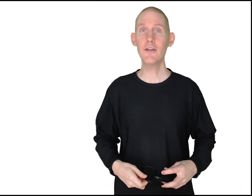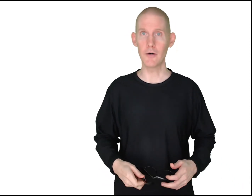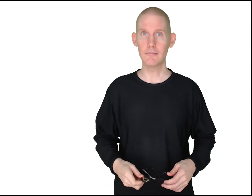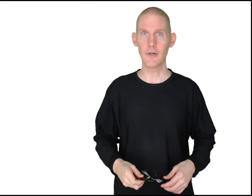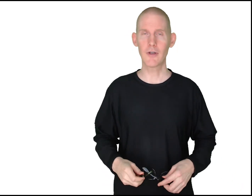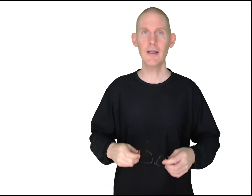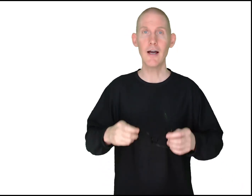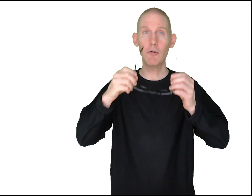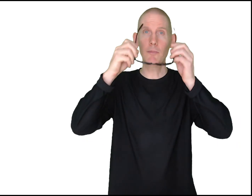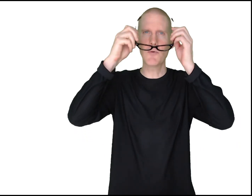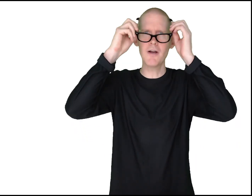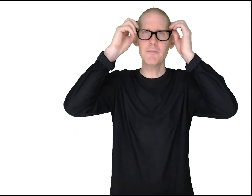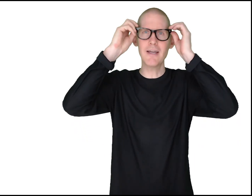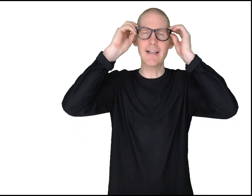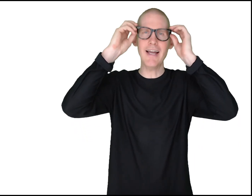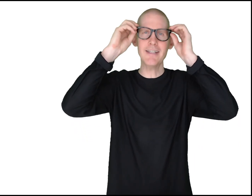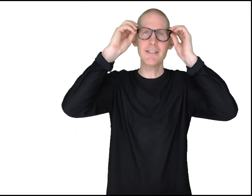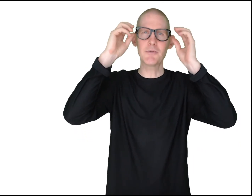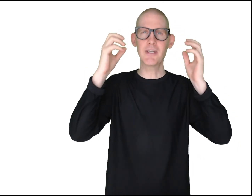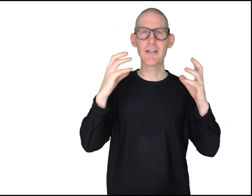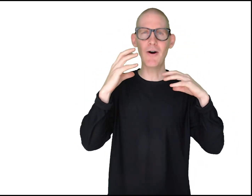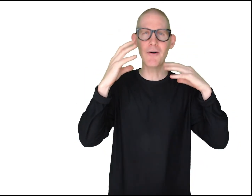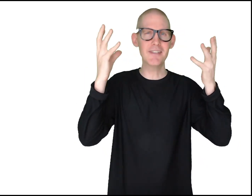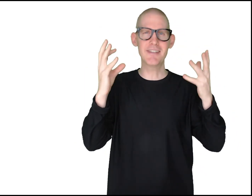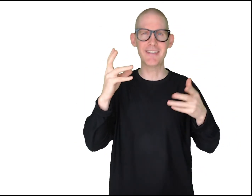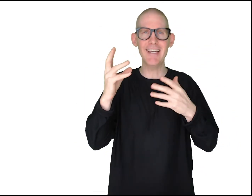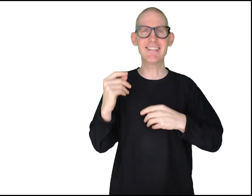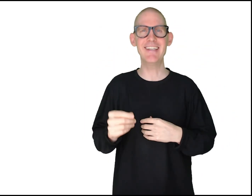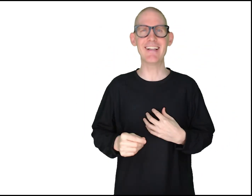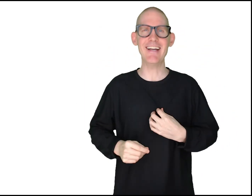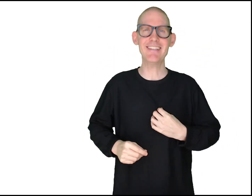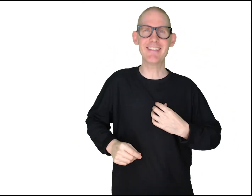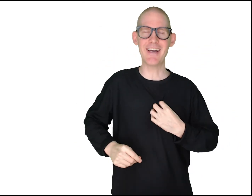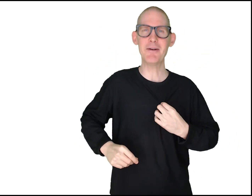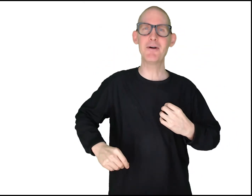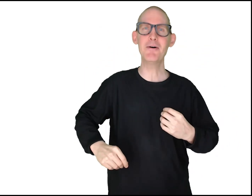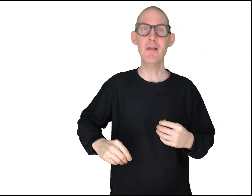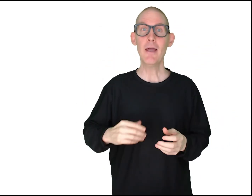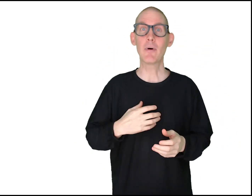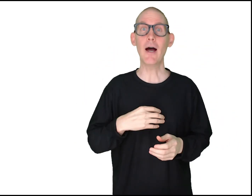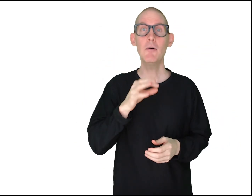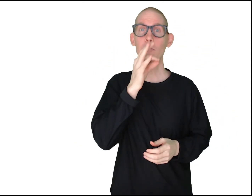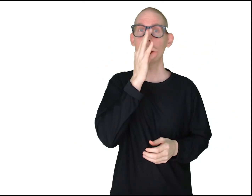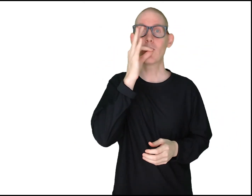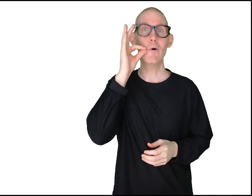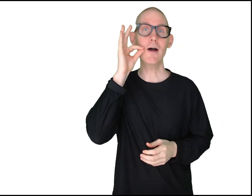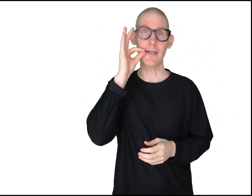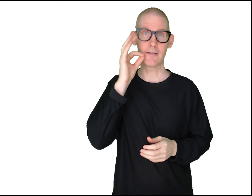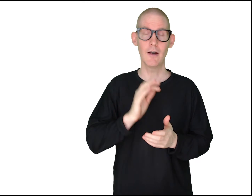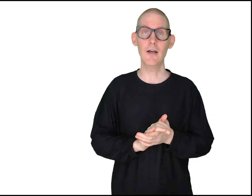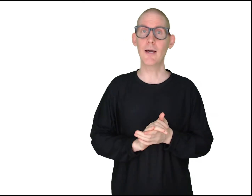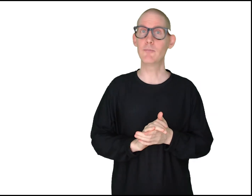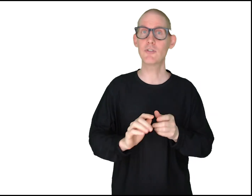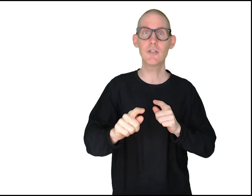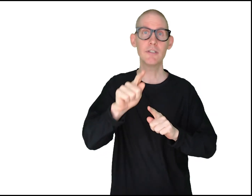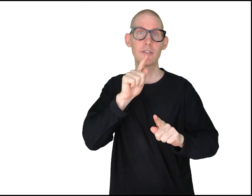audio, okay? I will be wearing my glasses. We can call these the testing glasses. I don't know, but I will be quiet, all right? I'm just going to